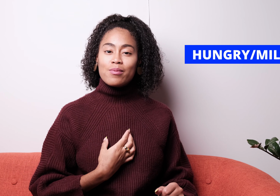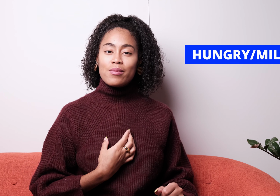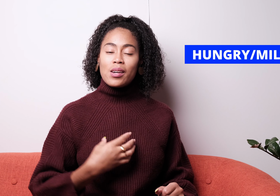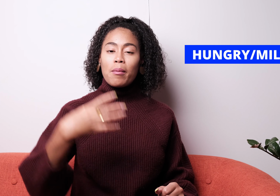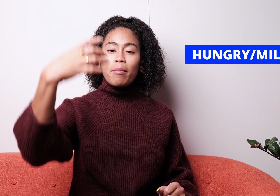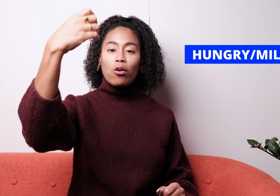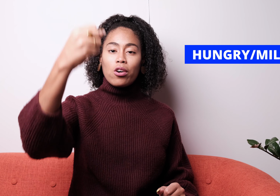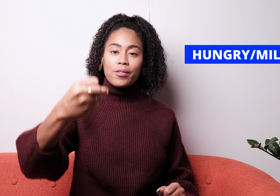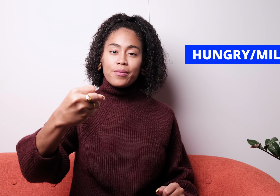Milk.